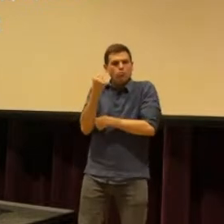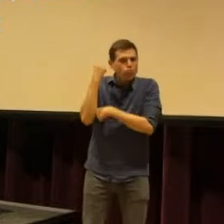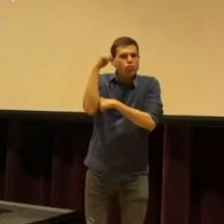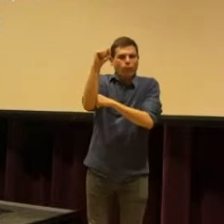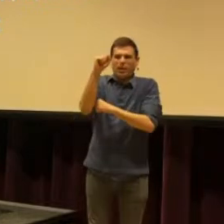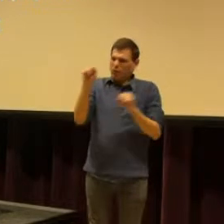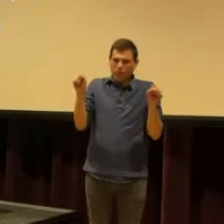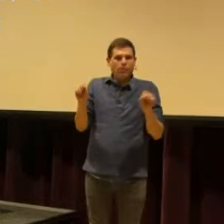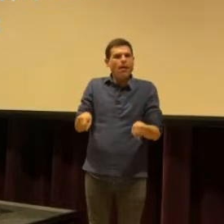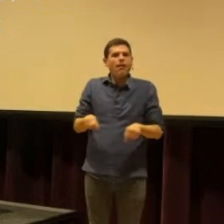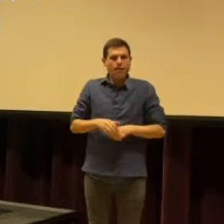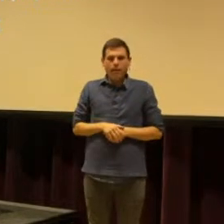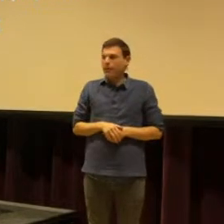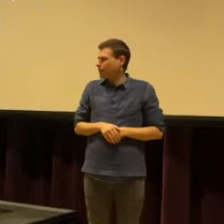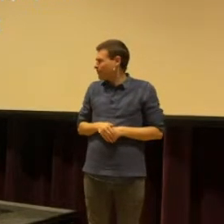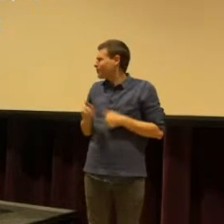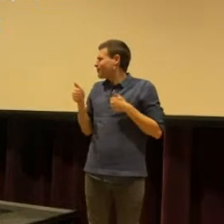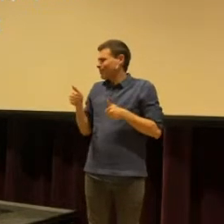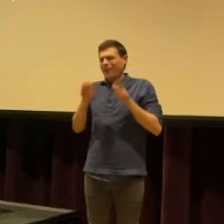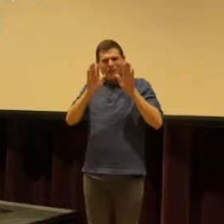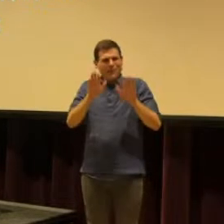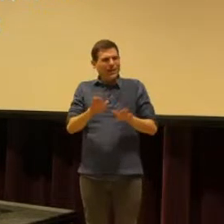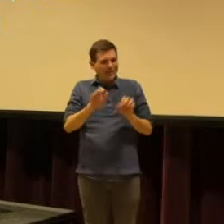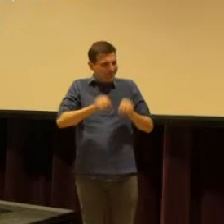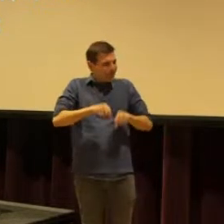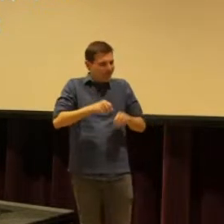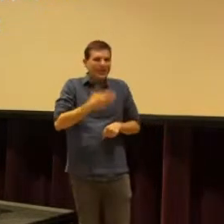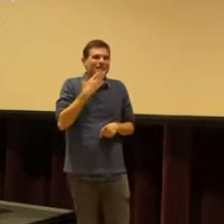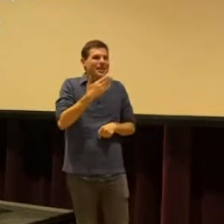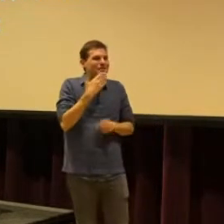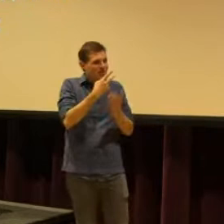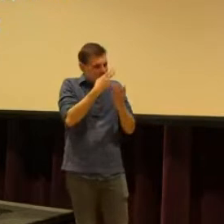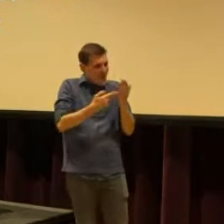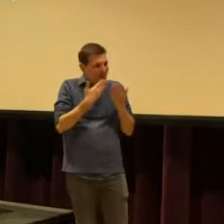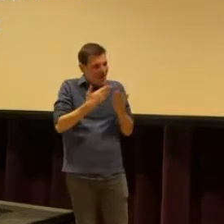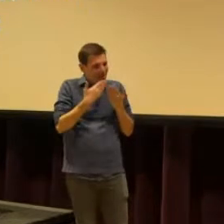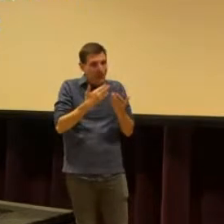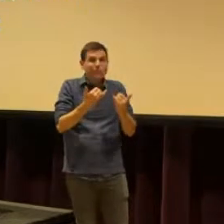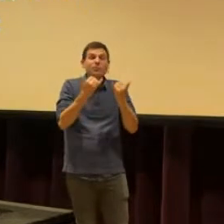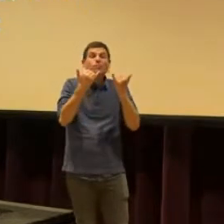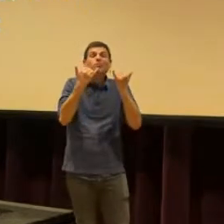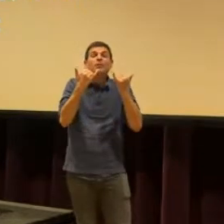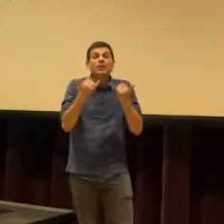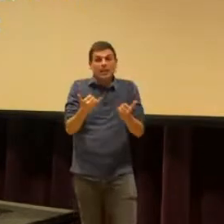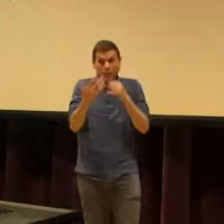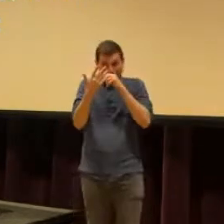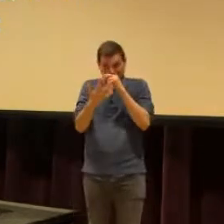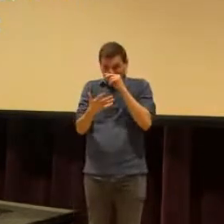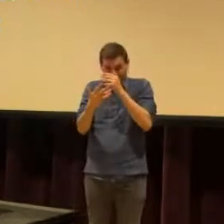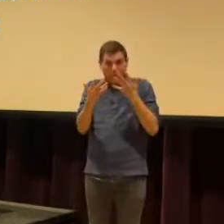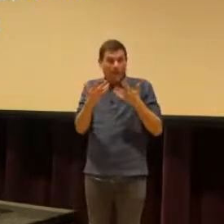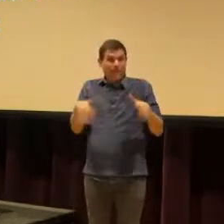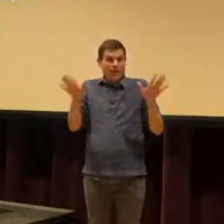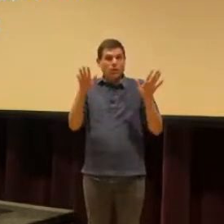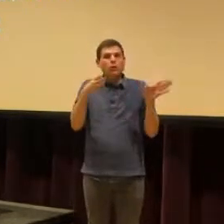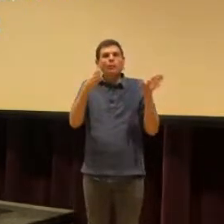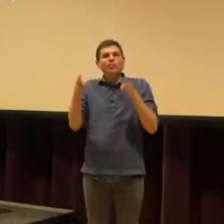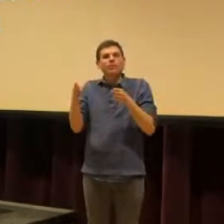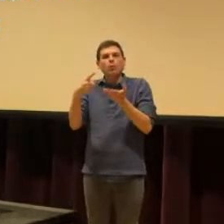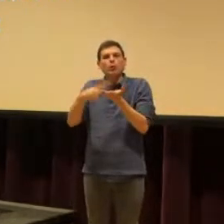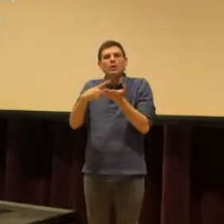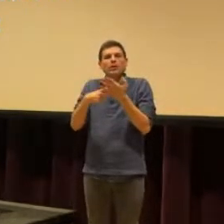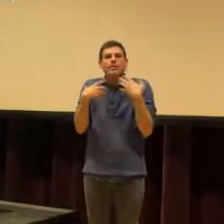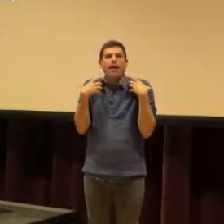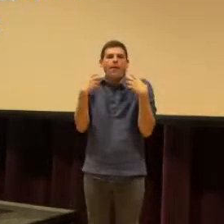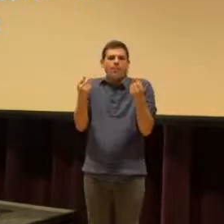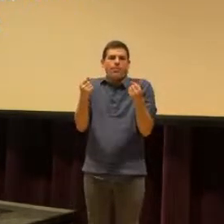Great. Well, again, I want to thank you both. And now we're going to go ahead and move over into our health panel